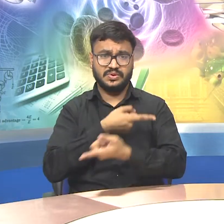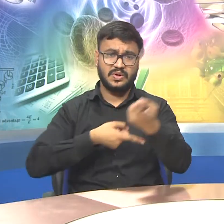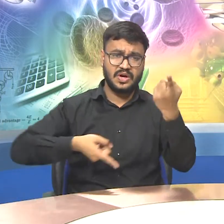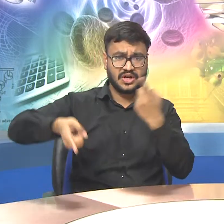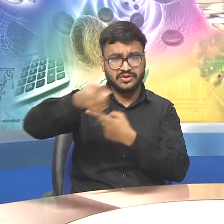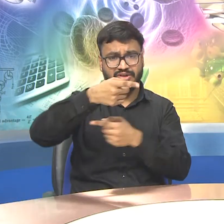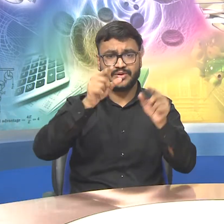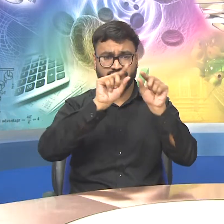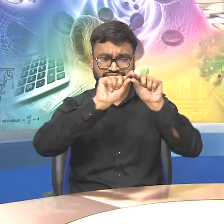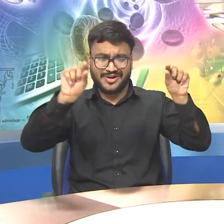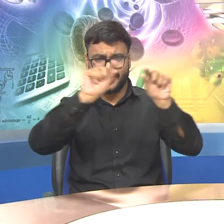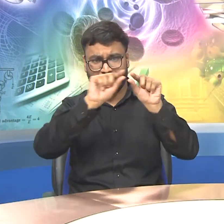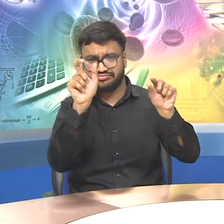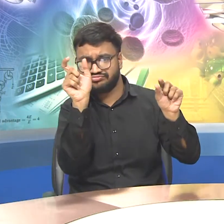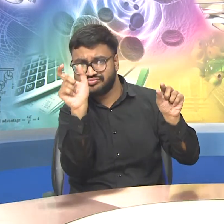Fill up the blanks.